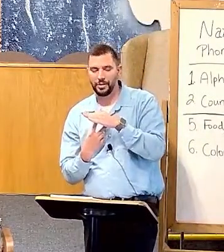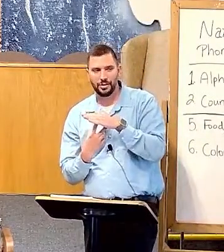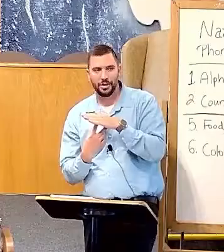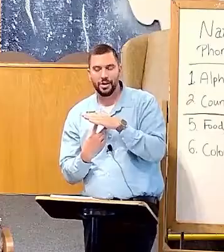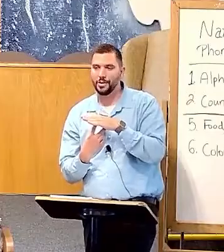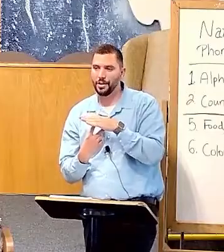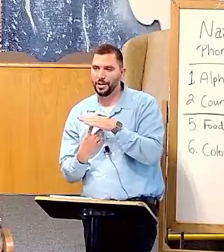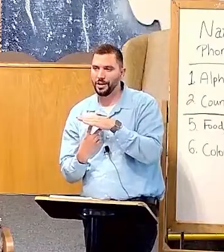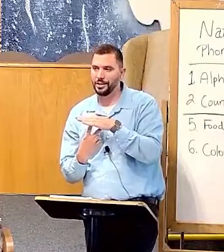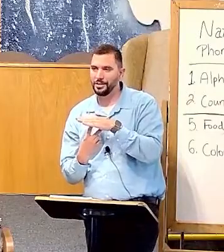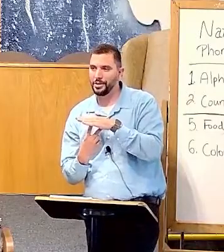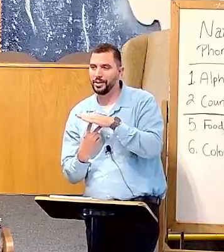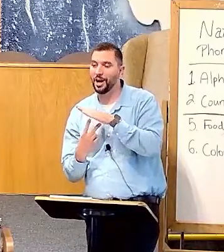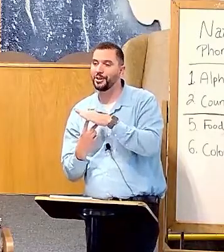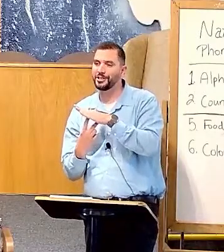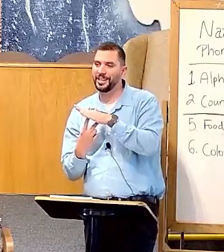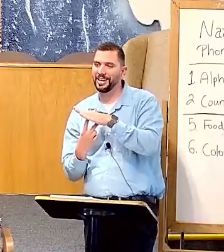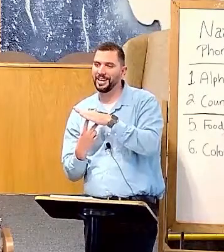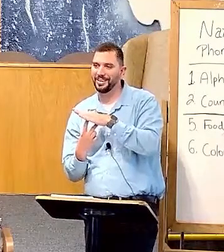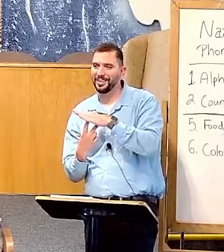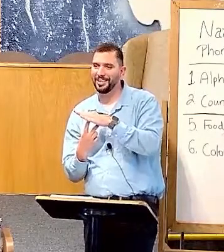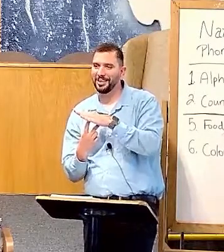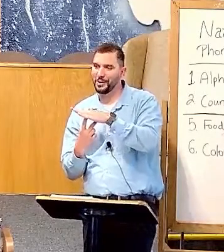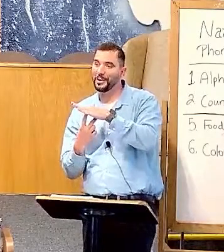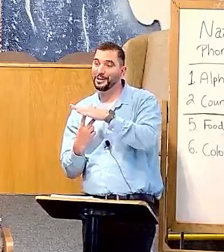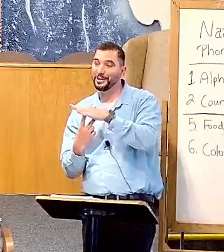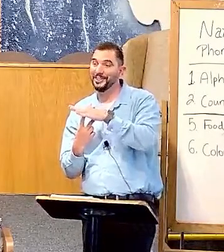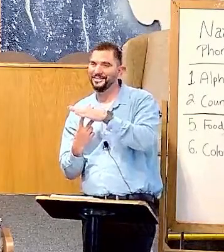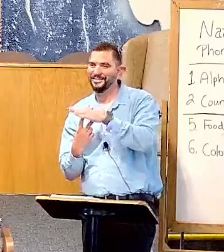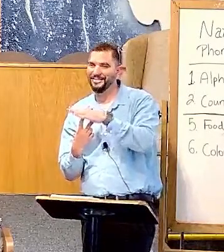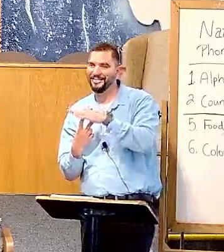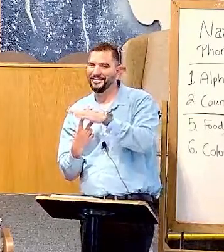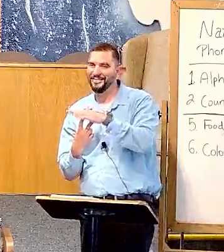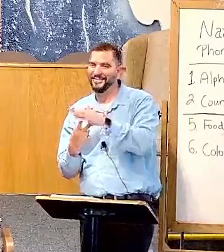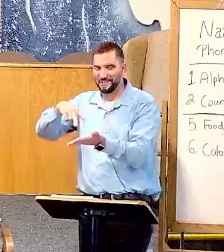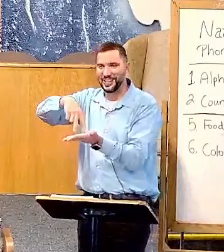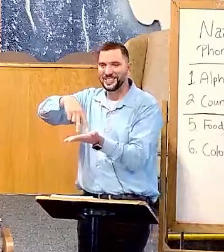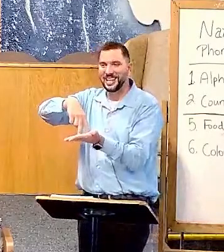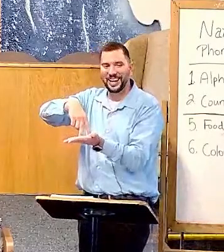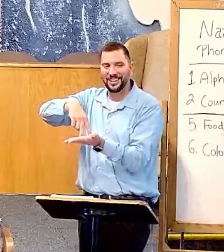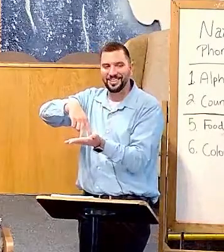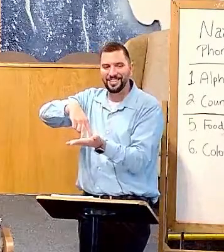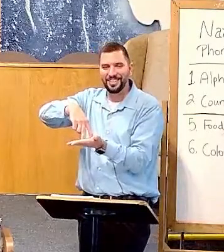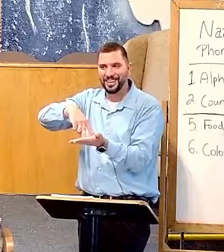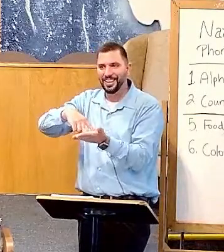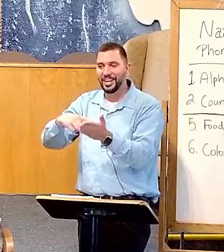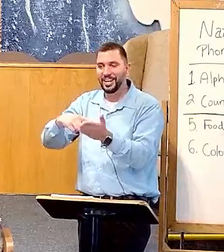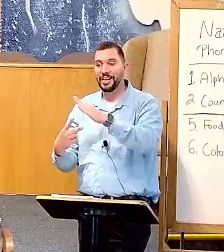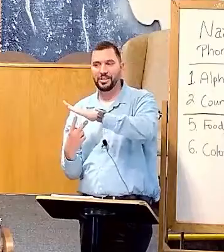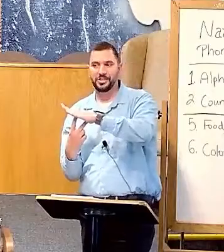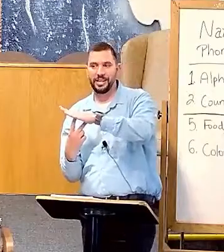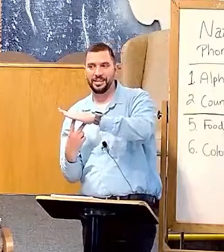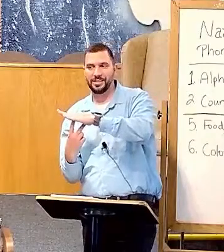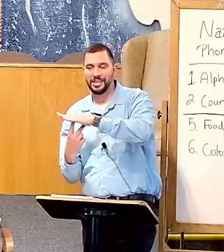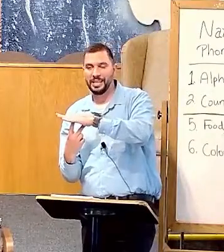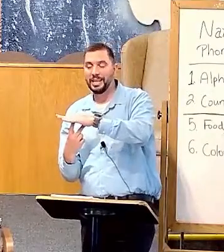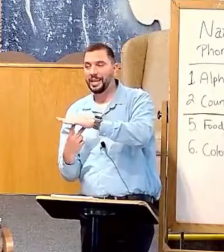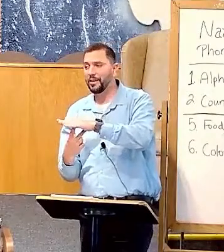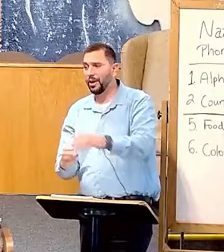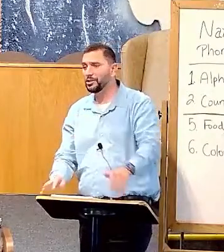No. Do you understand? Do you understand? Yeah, so that's stand, that's understand. Now they'll also try